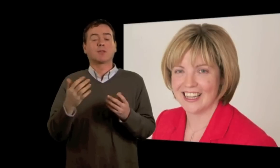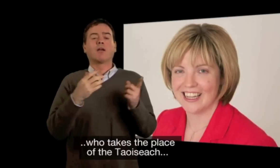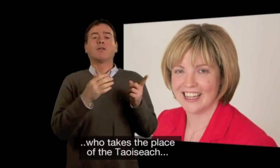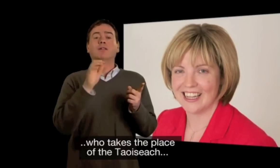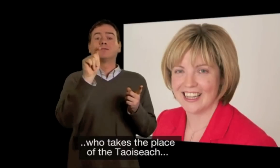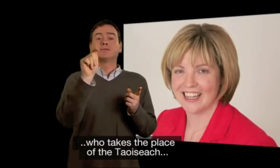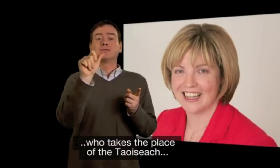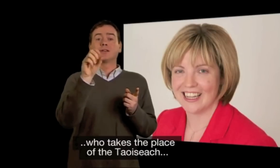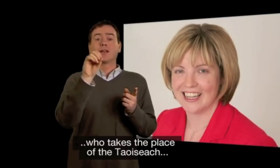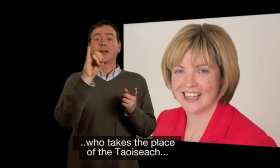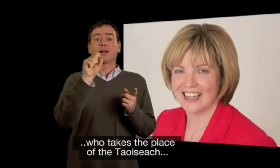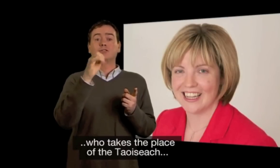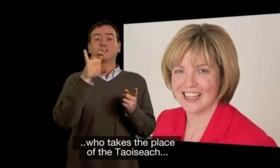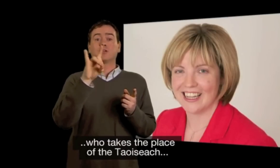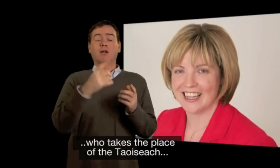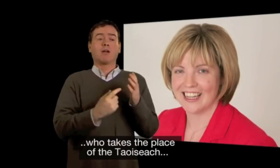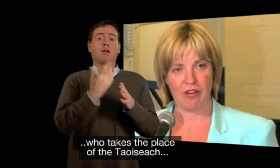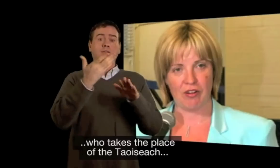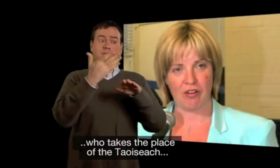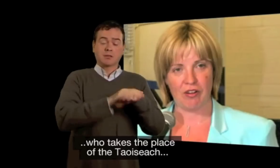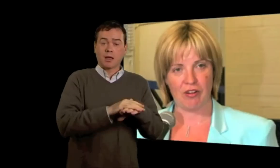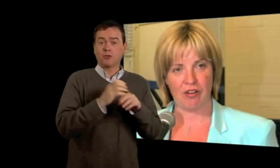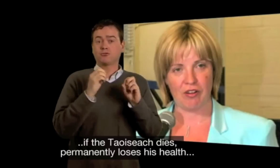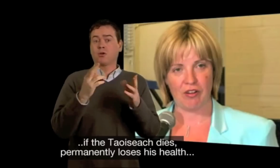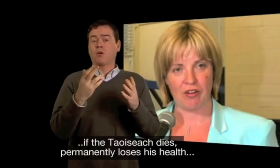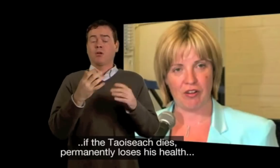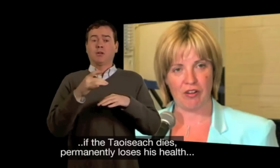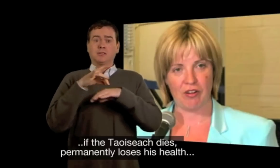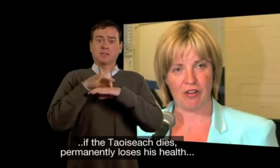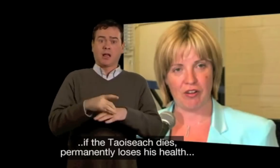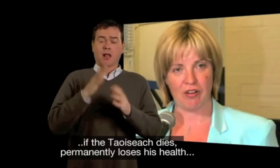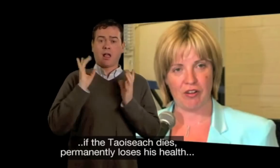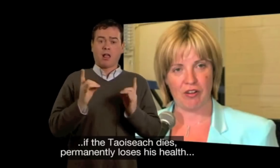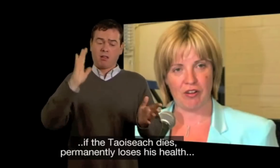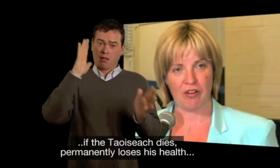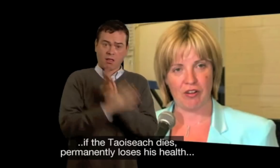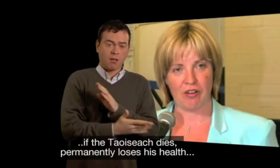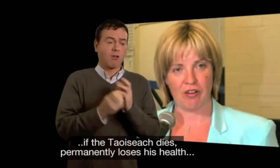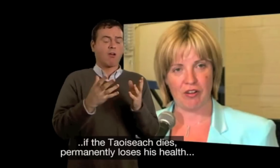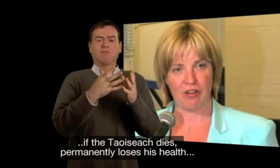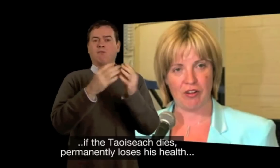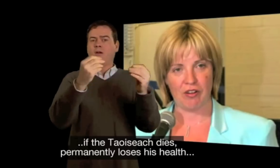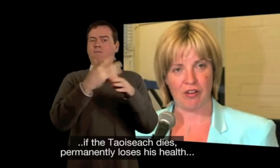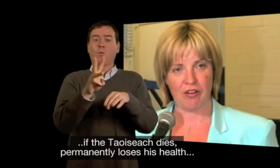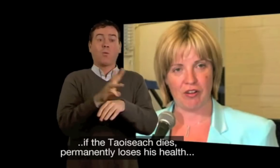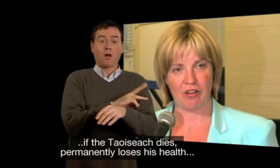who takes the place of the Taoiseach if the Taoiseach dies, permanently loses his health,